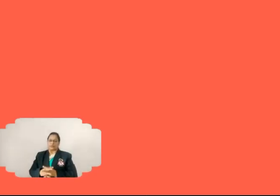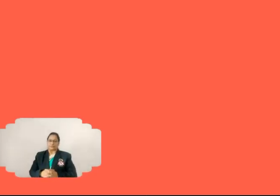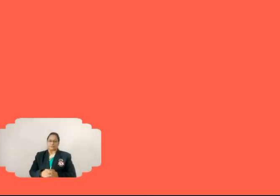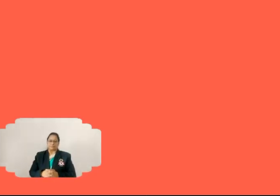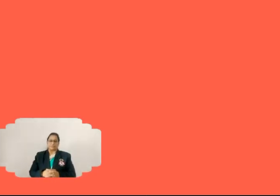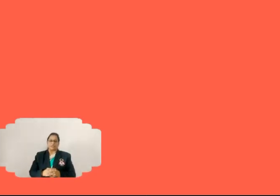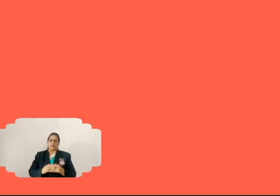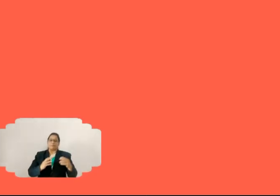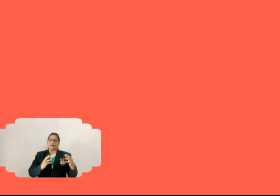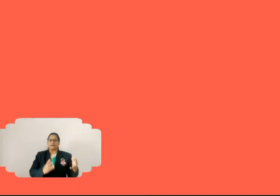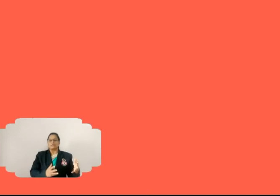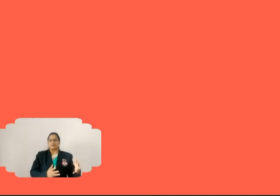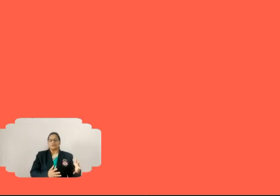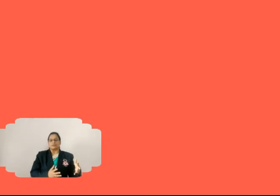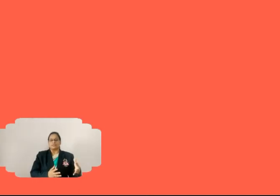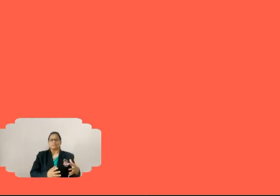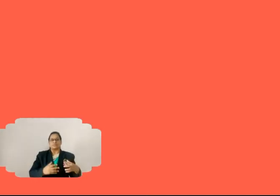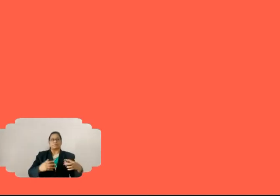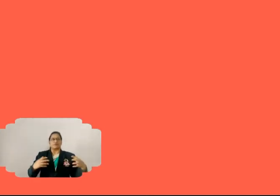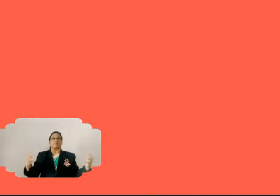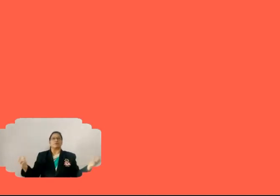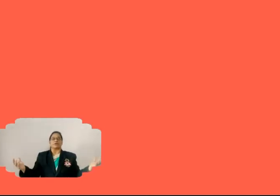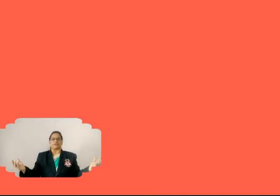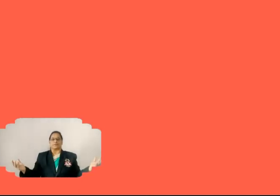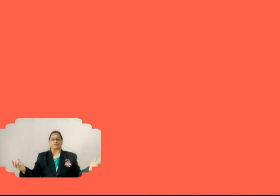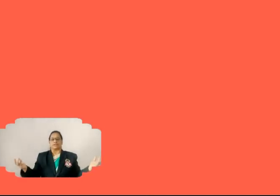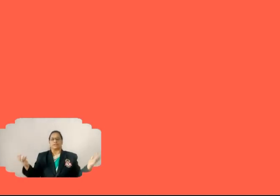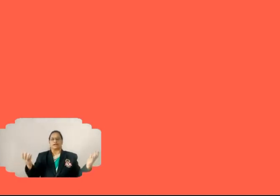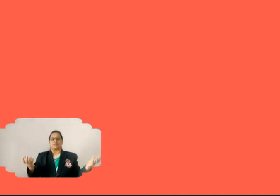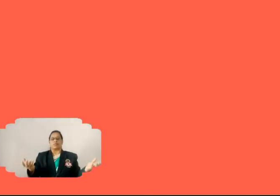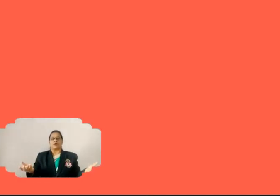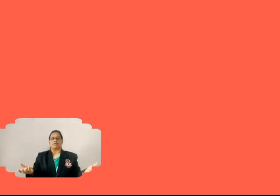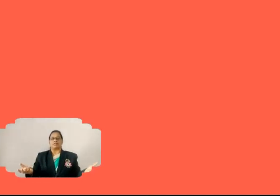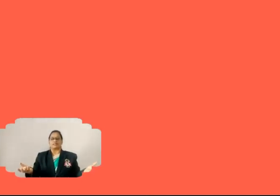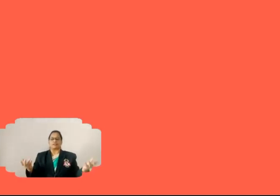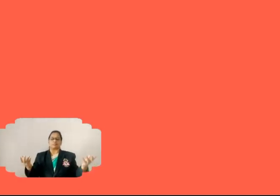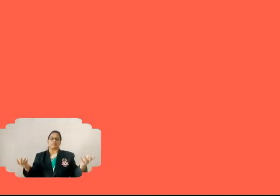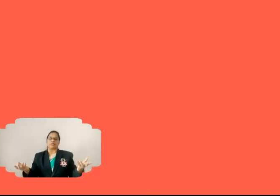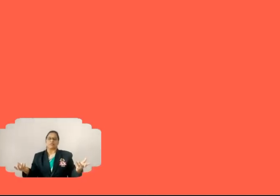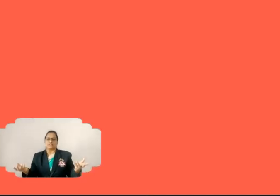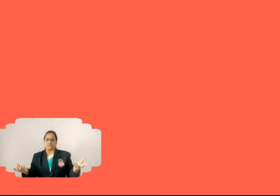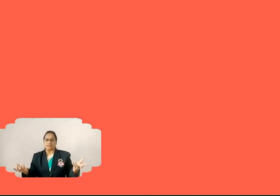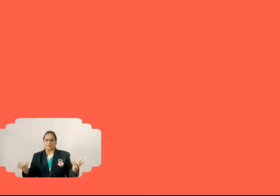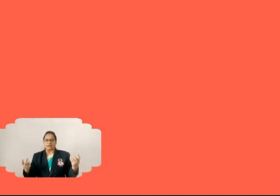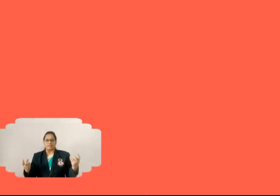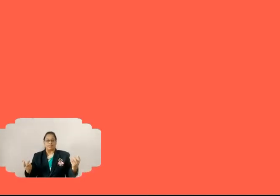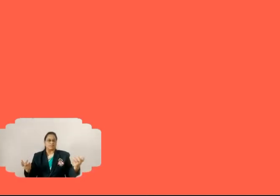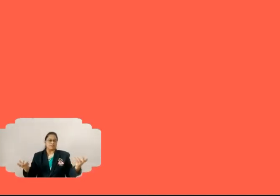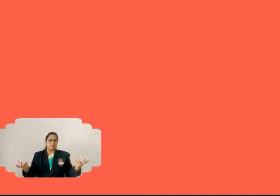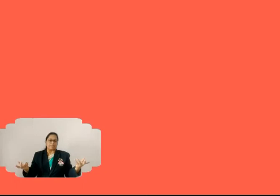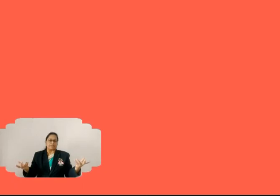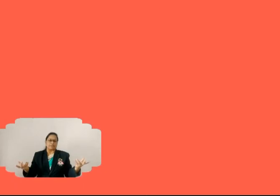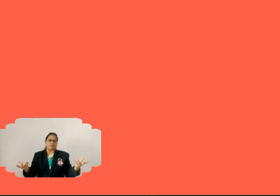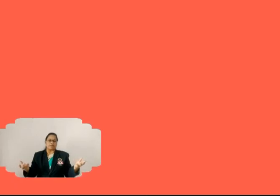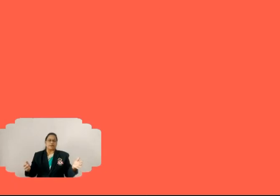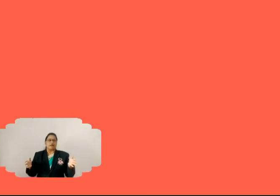micromolecules. Macromolecules means bigger molecules, like carbohydrates are there, proteins are there, fats or lipids are there.